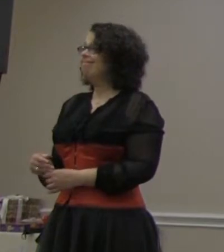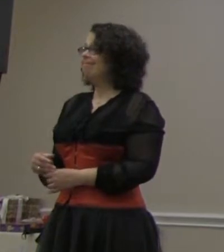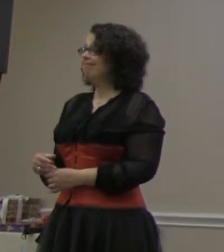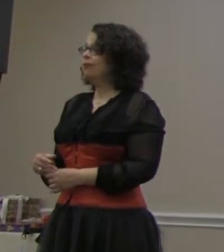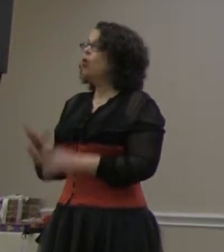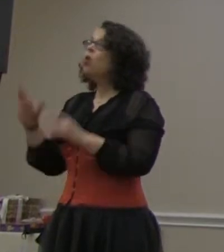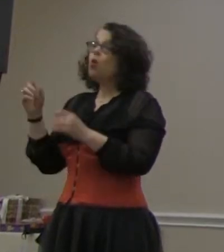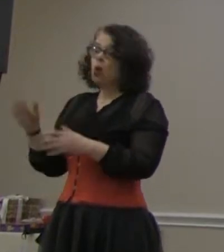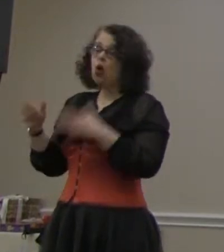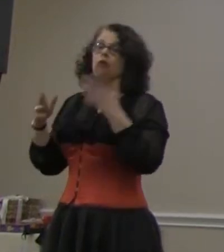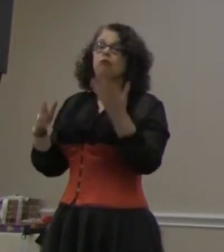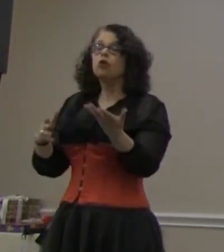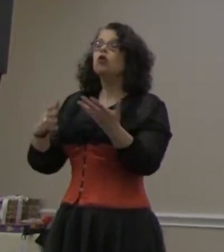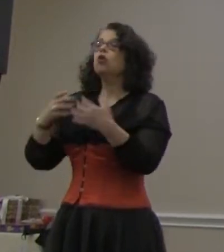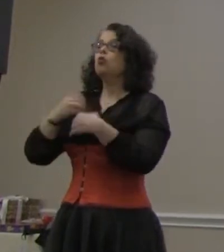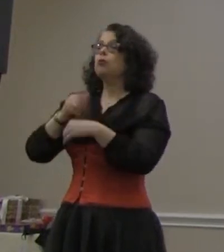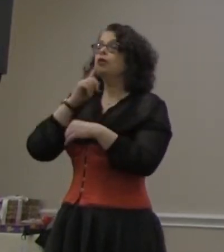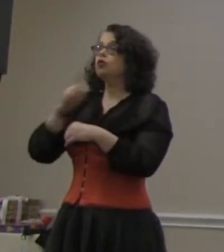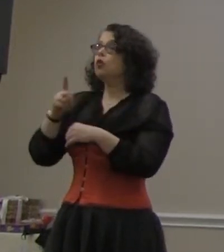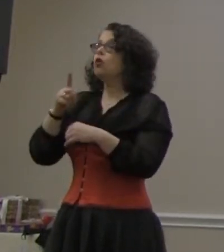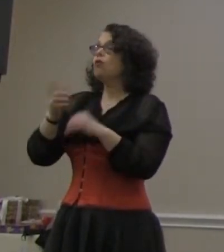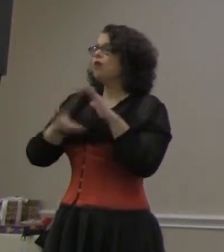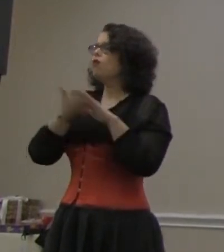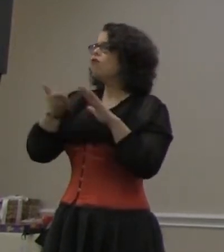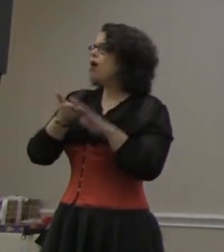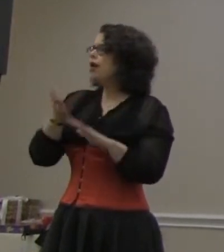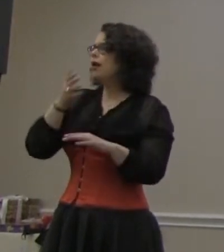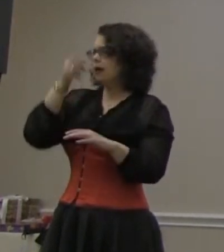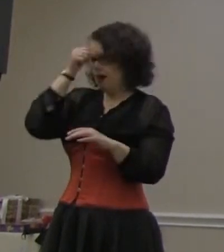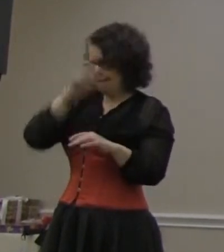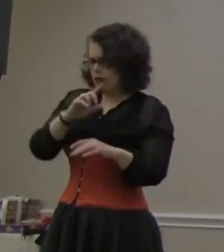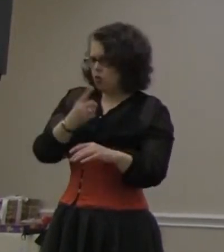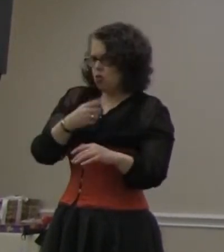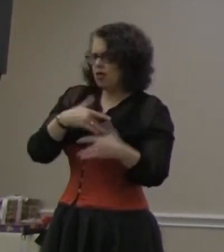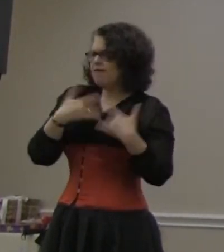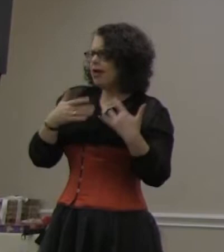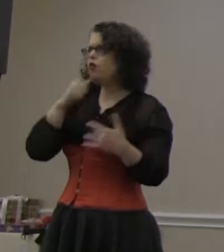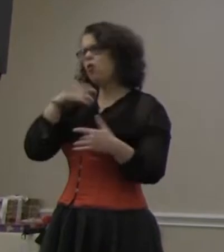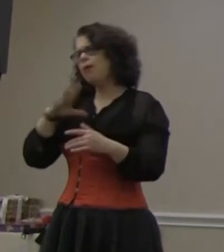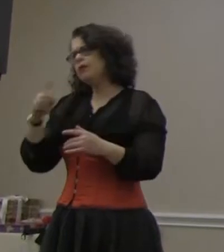Or when we make sure that if we are running men's or women's events,